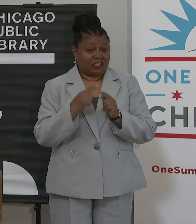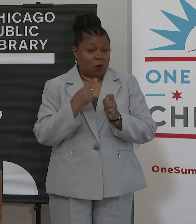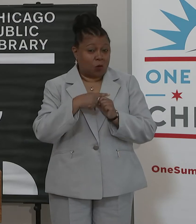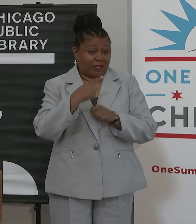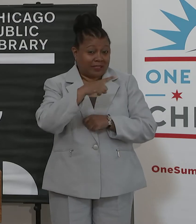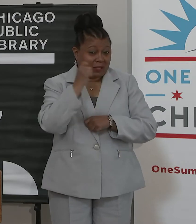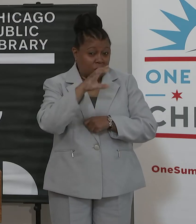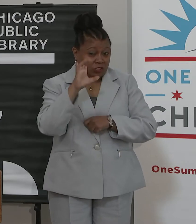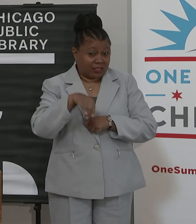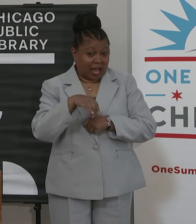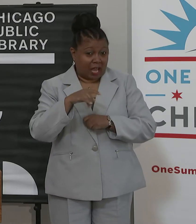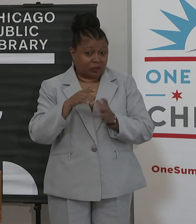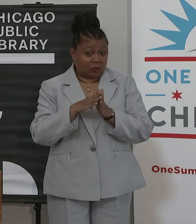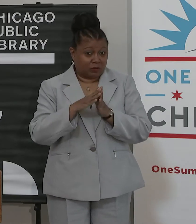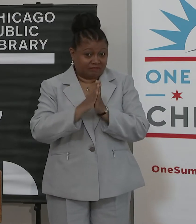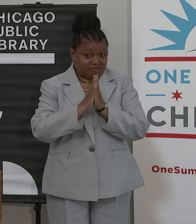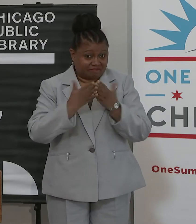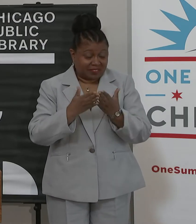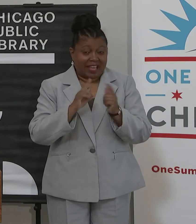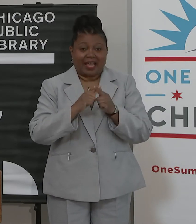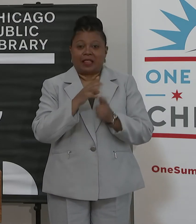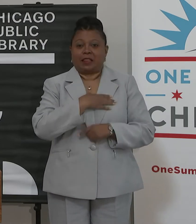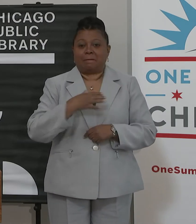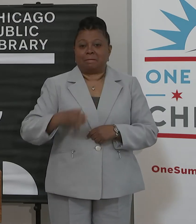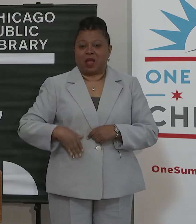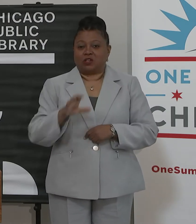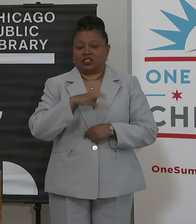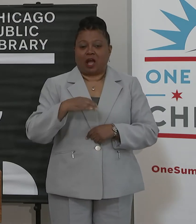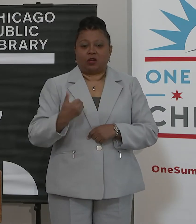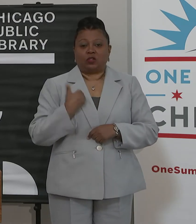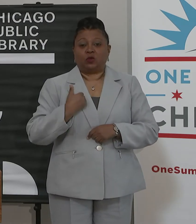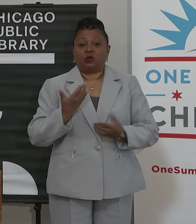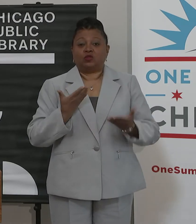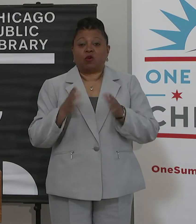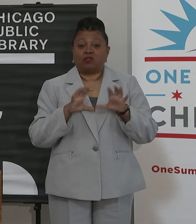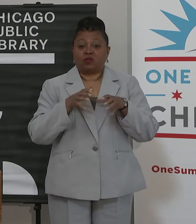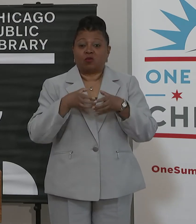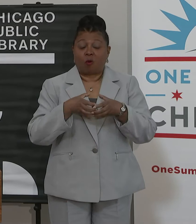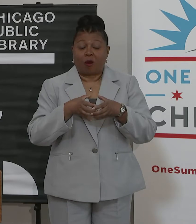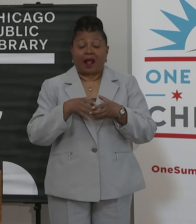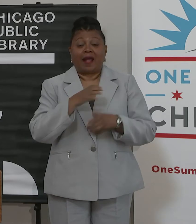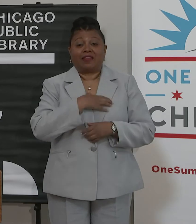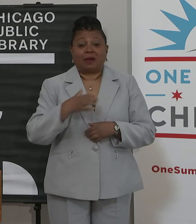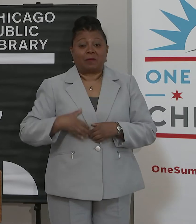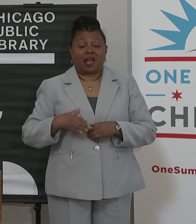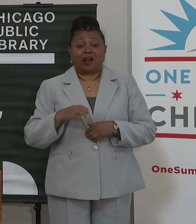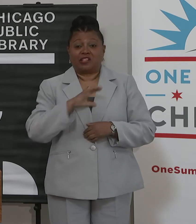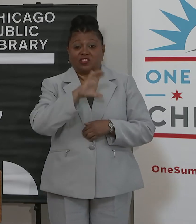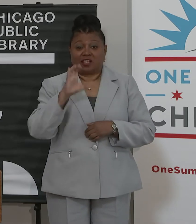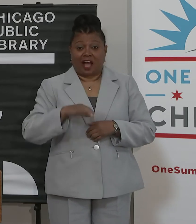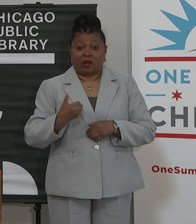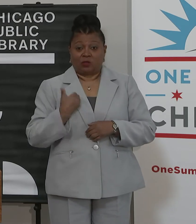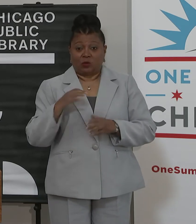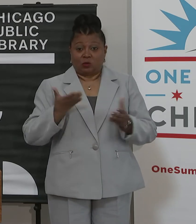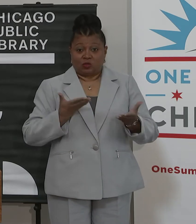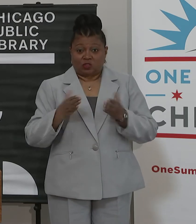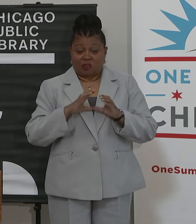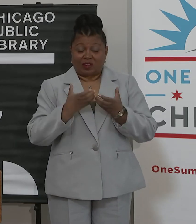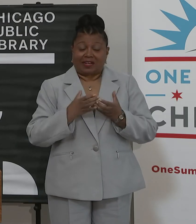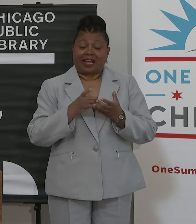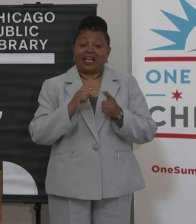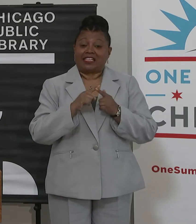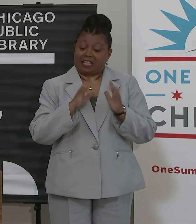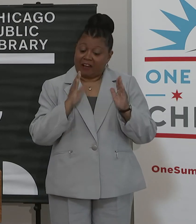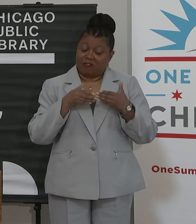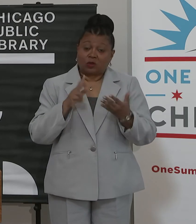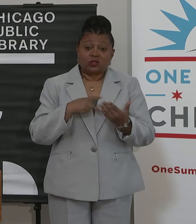One Summer Chicago portfolio is the Mayor's Chicago Youth Service Corps. The Mayor's Chicago Youth Service Corps is a civic